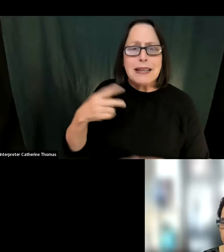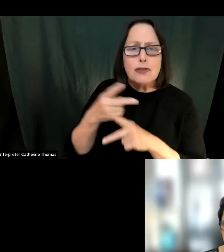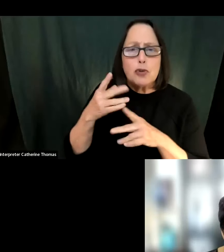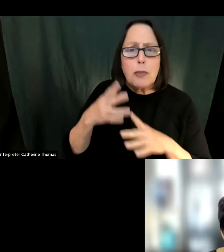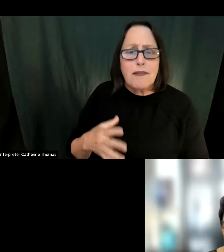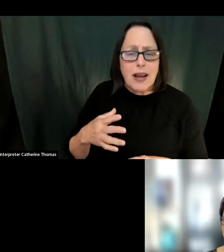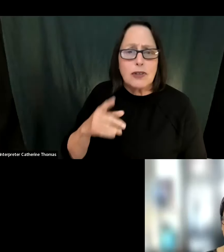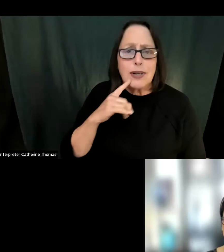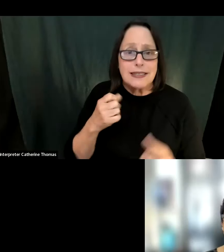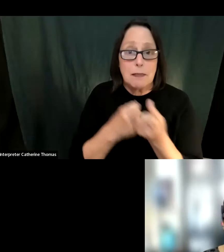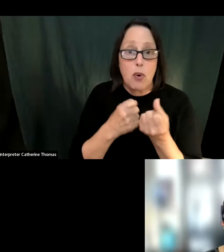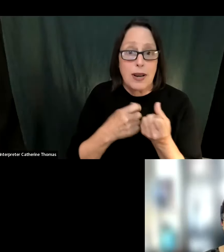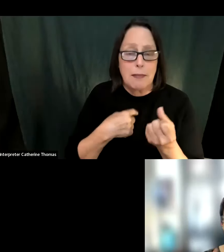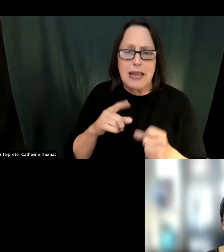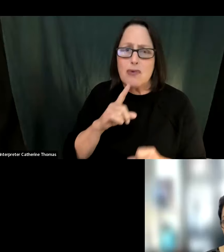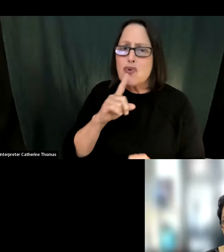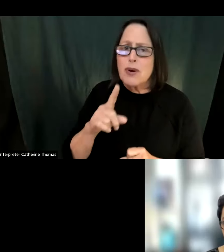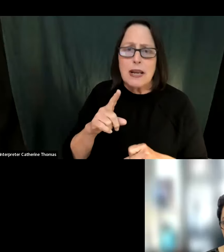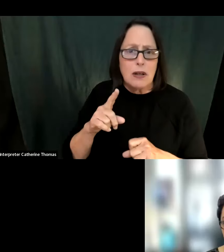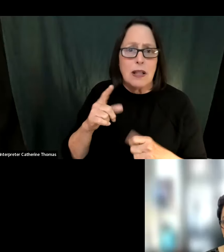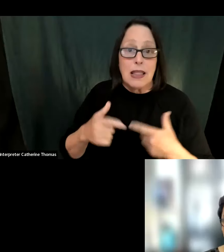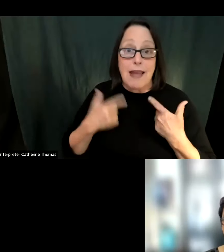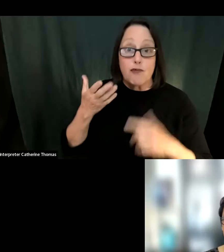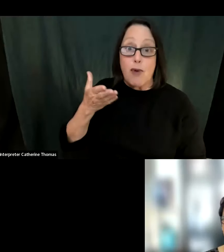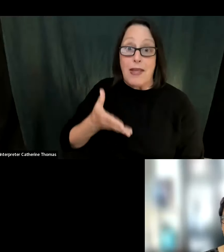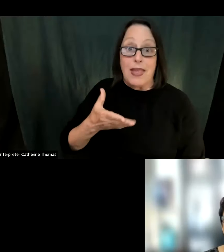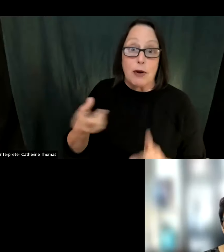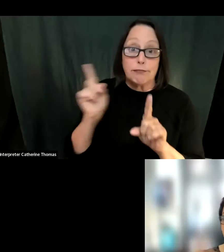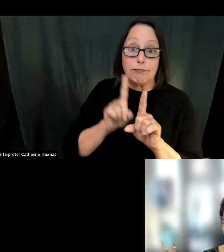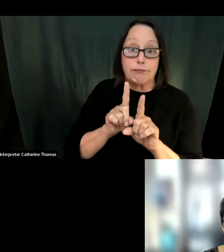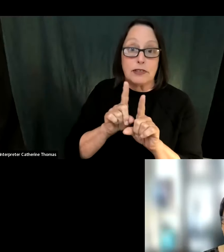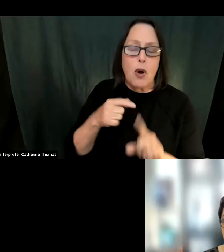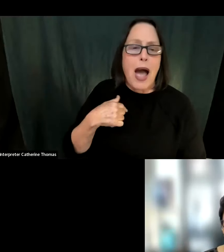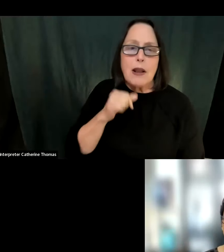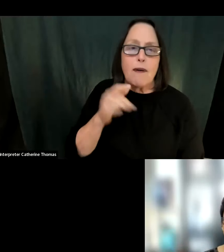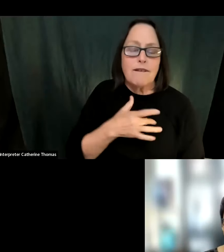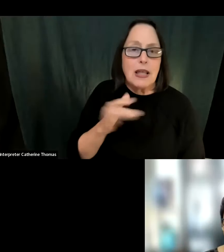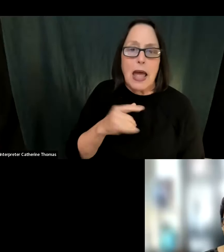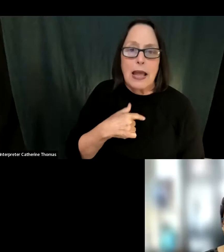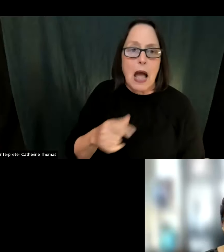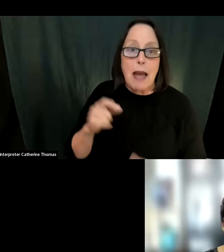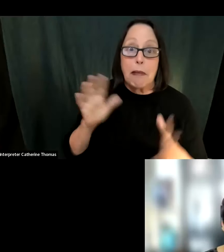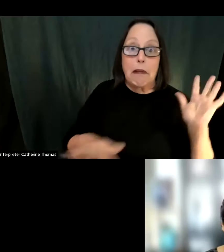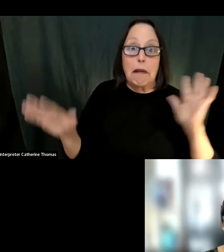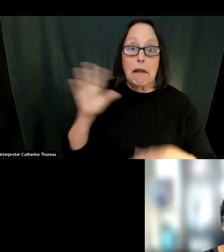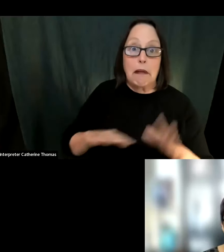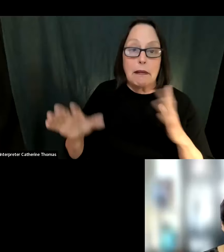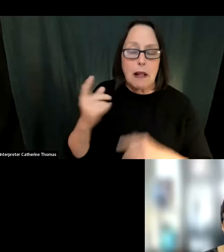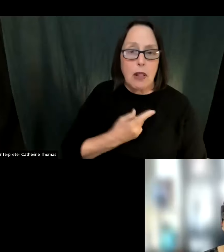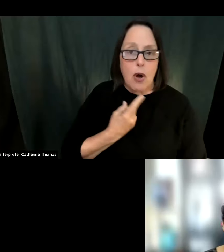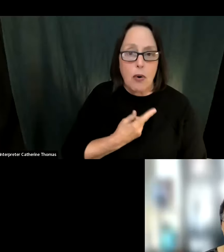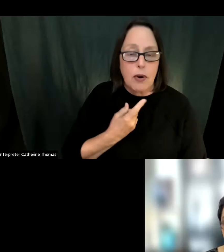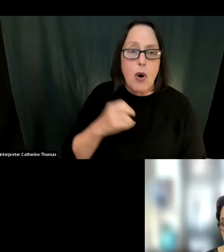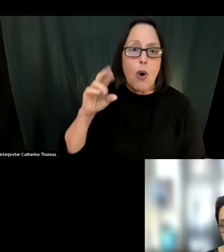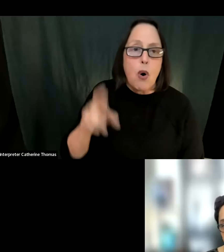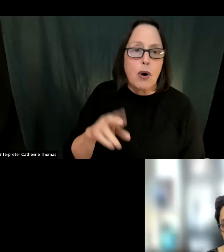a huge difference in how I handle my call, so that I don't feel like I'm there alone flailing around or even just sorting